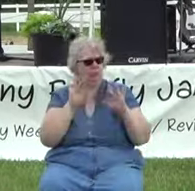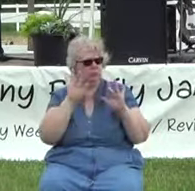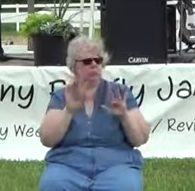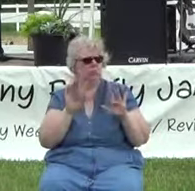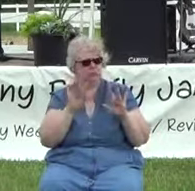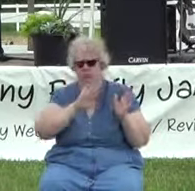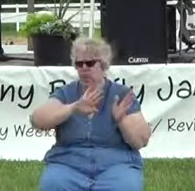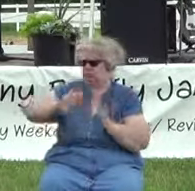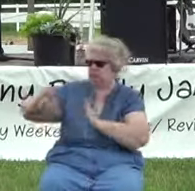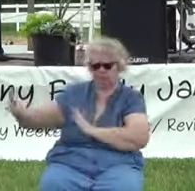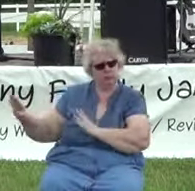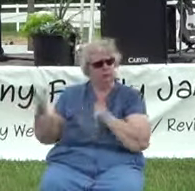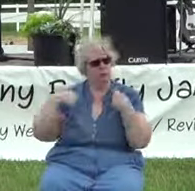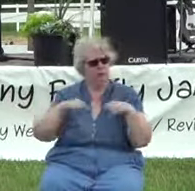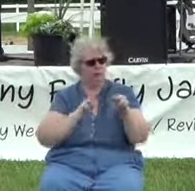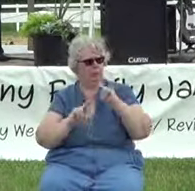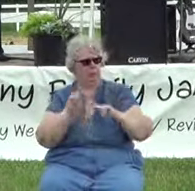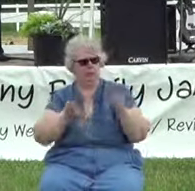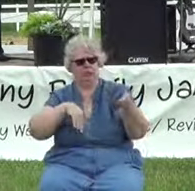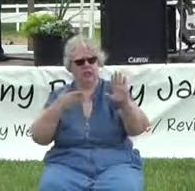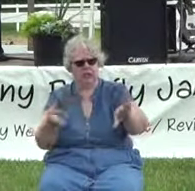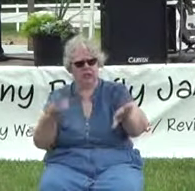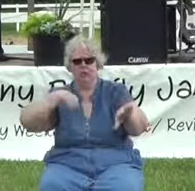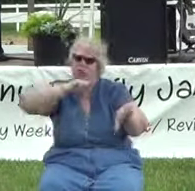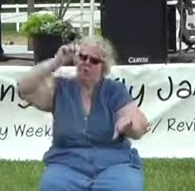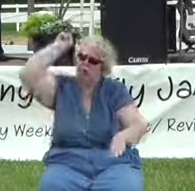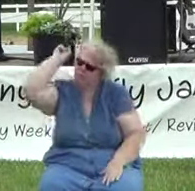We have to stop that.